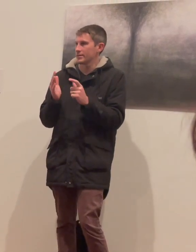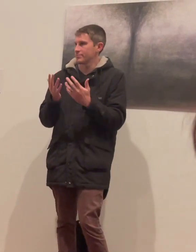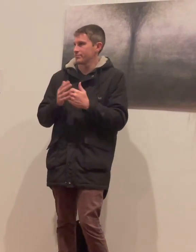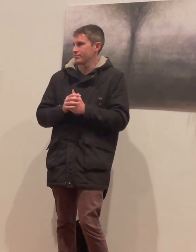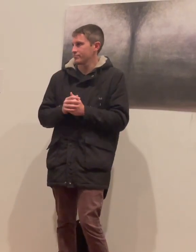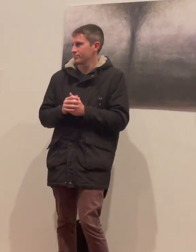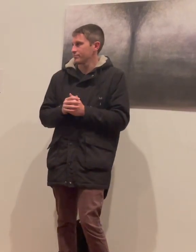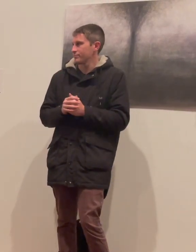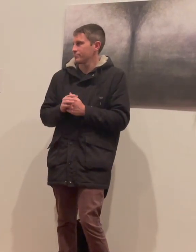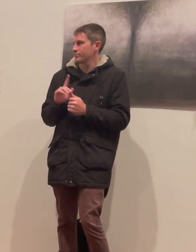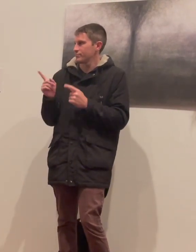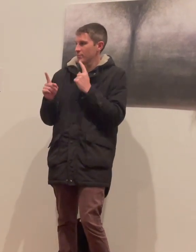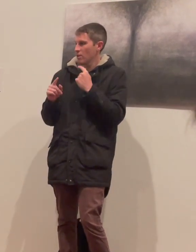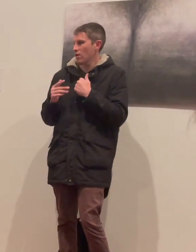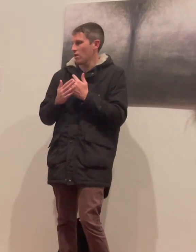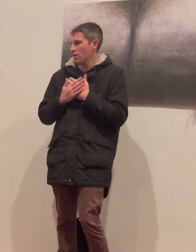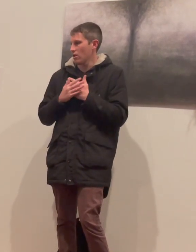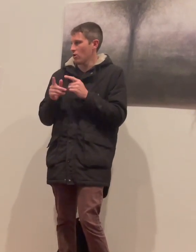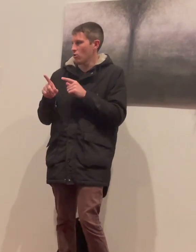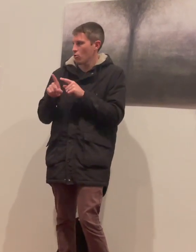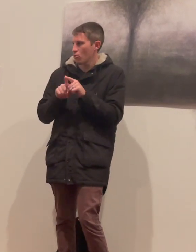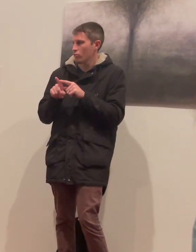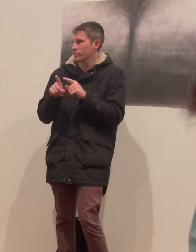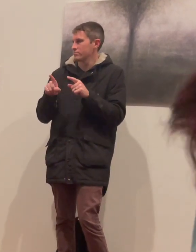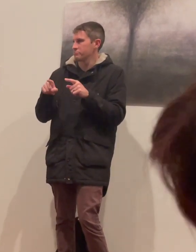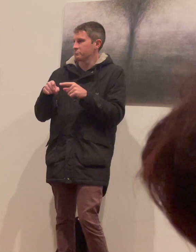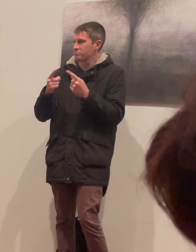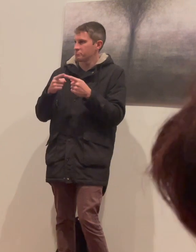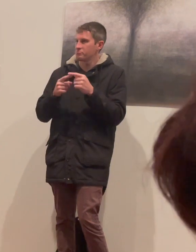I like learning all to make